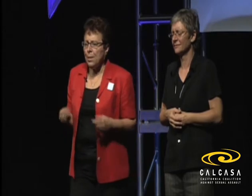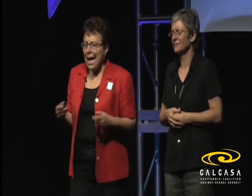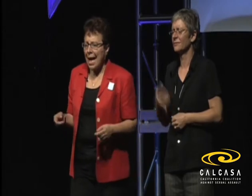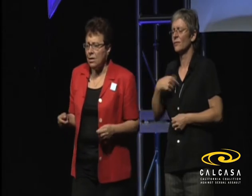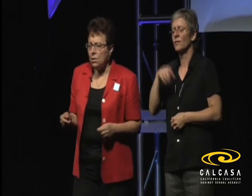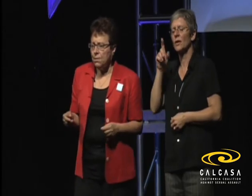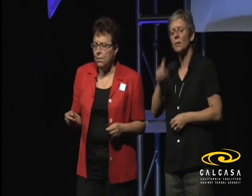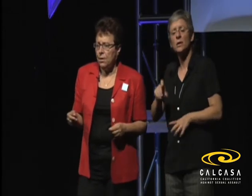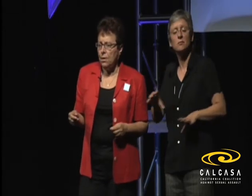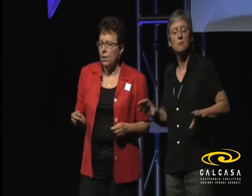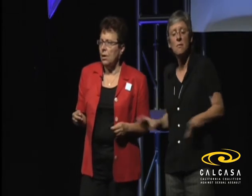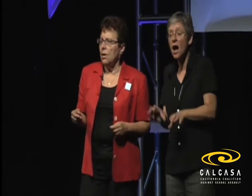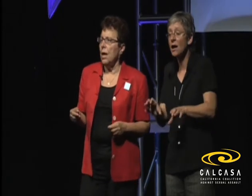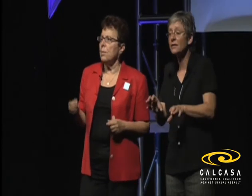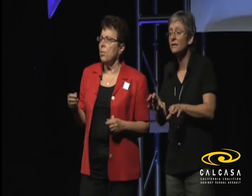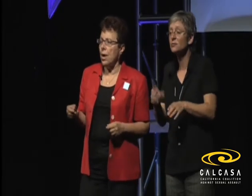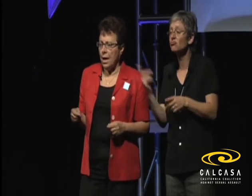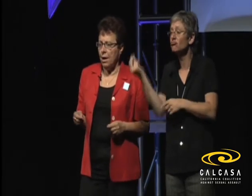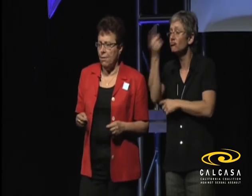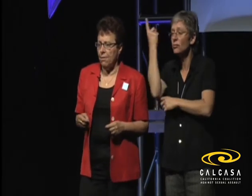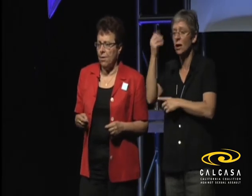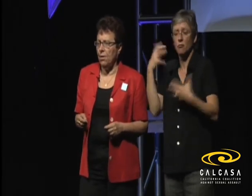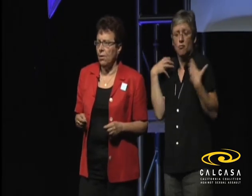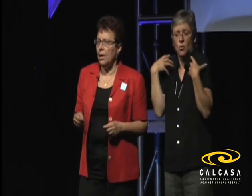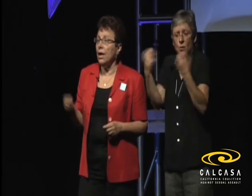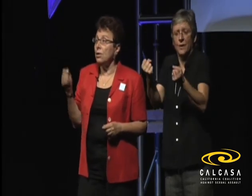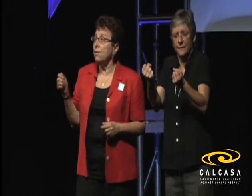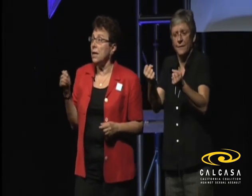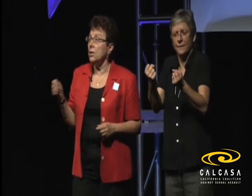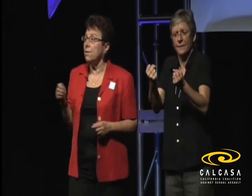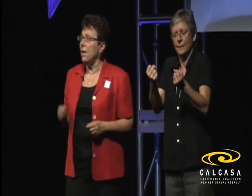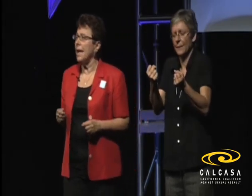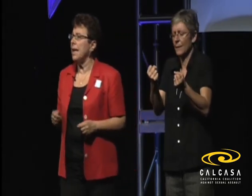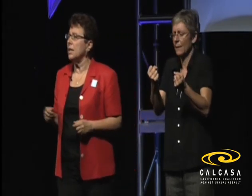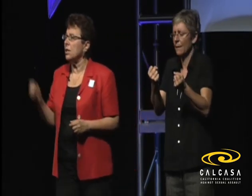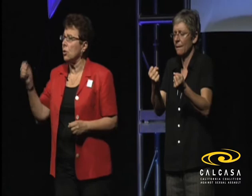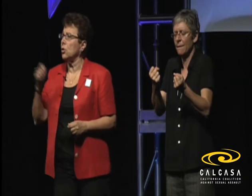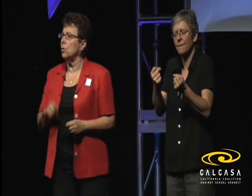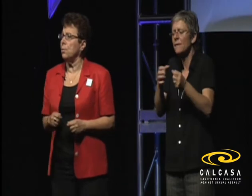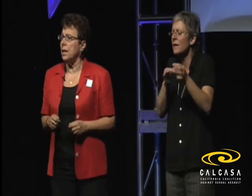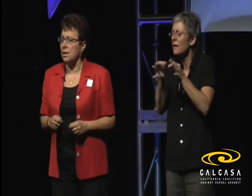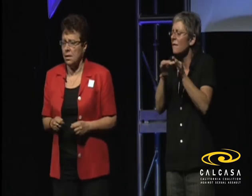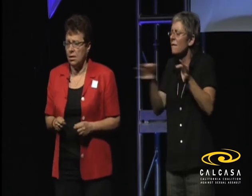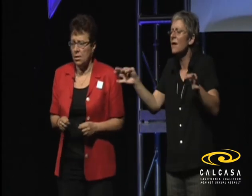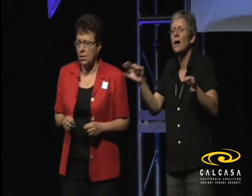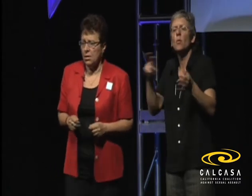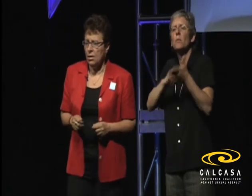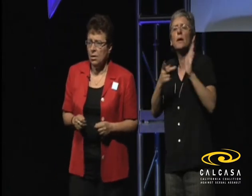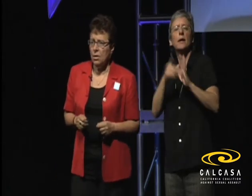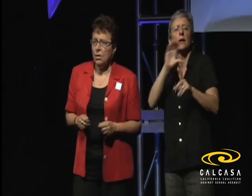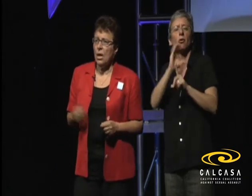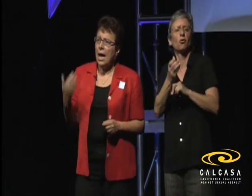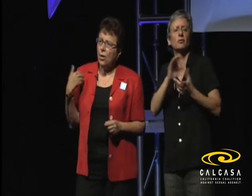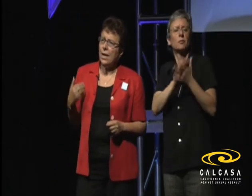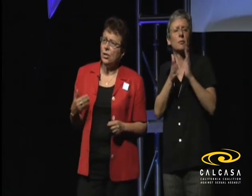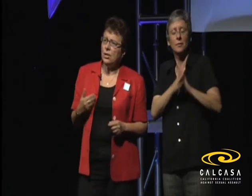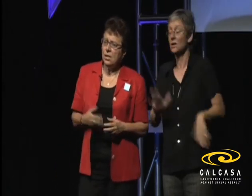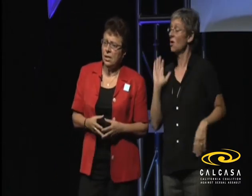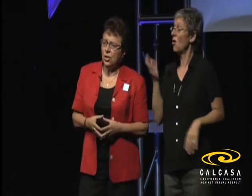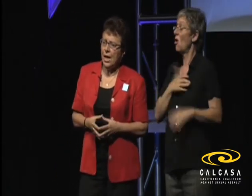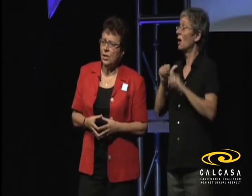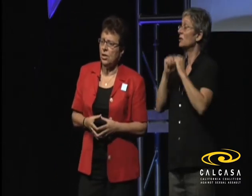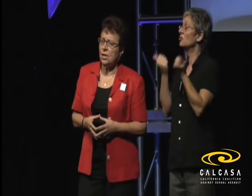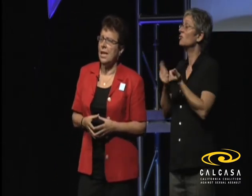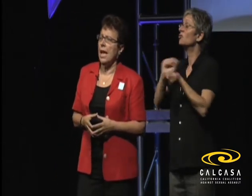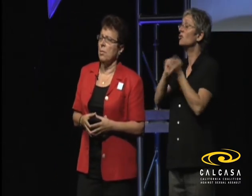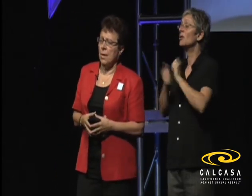We must be active and brave in defining this culture of peace. Our